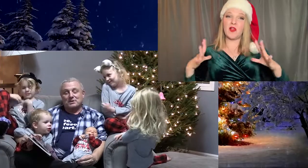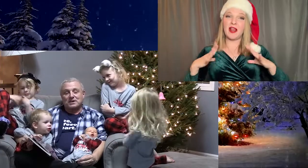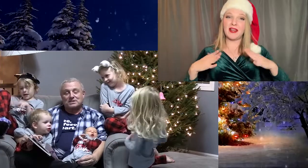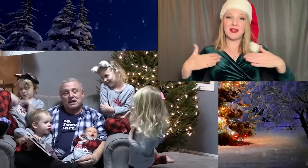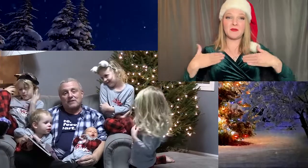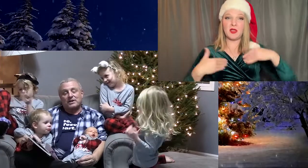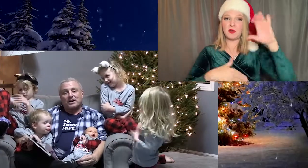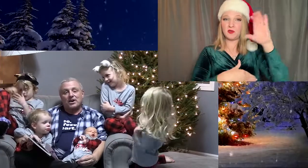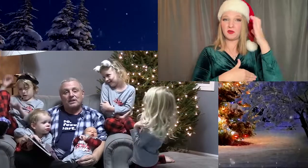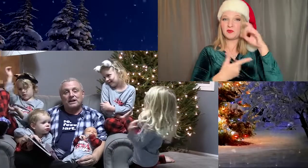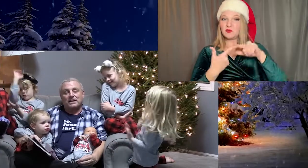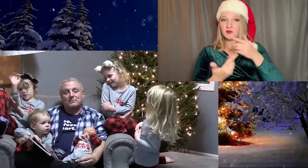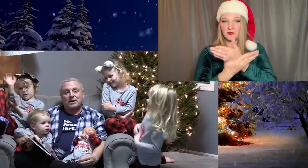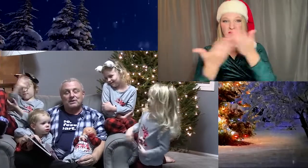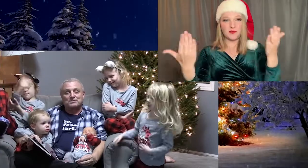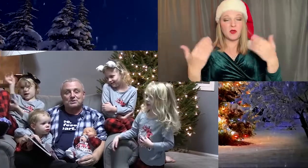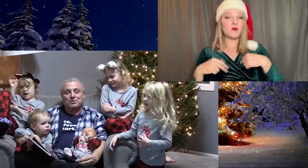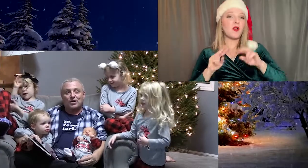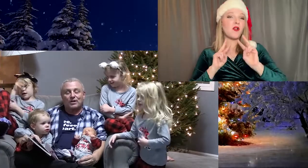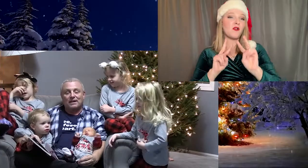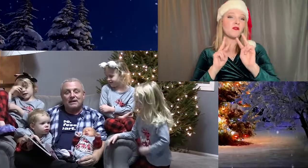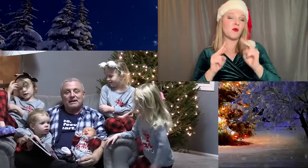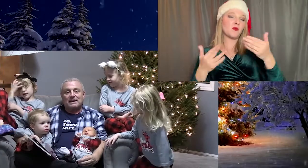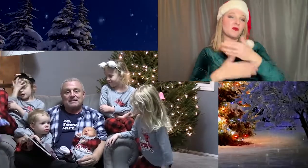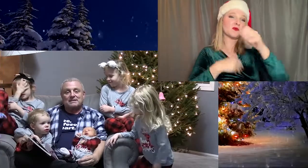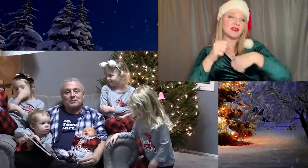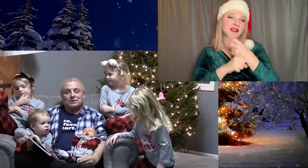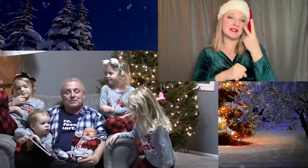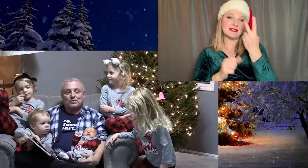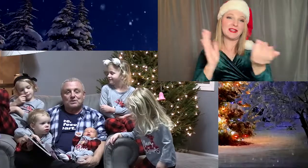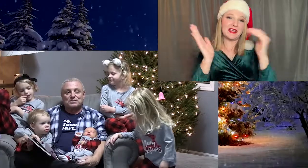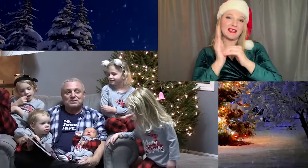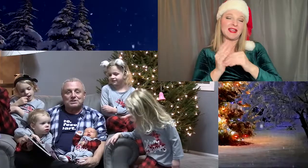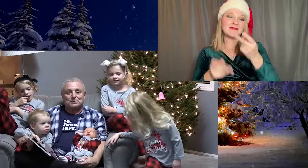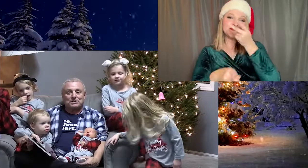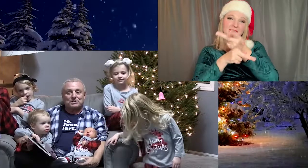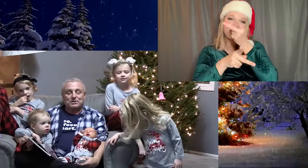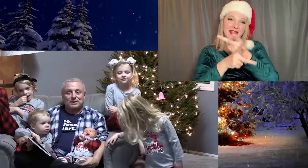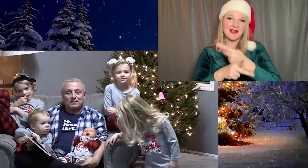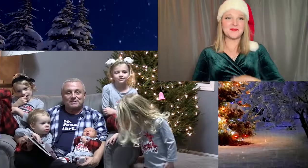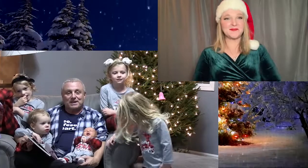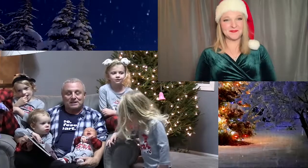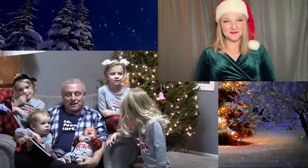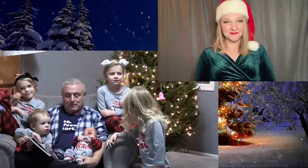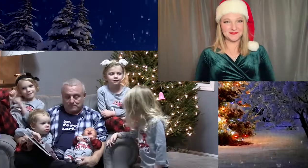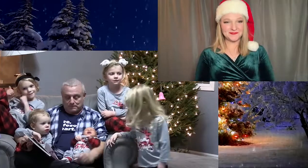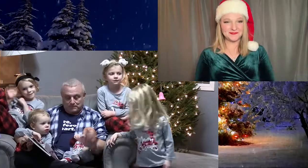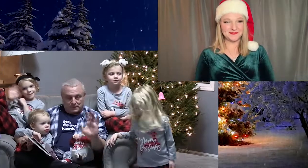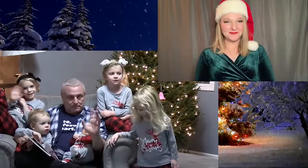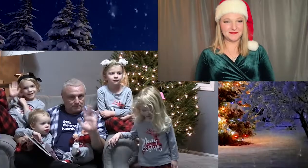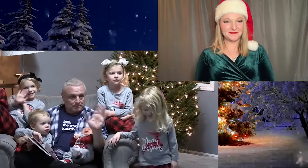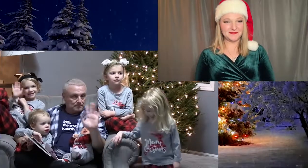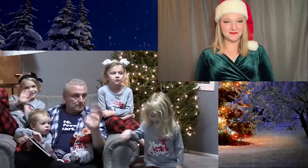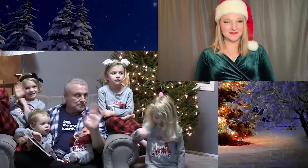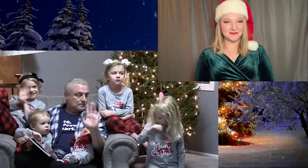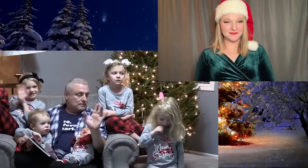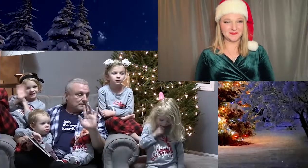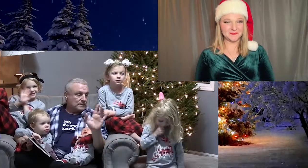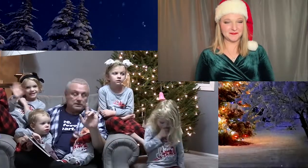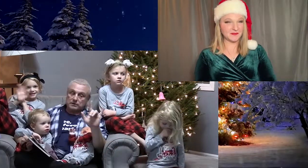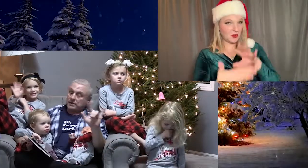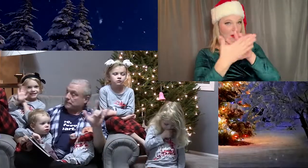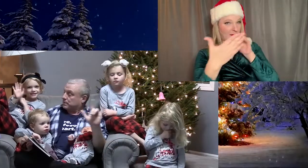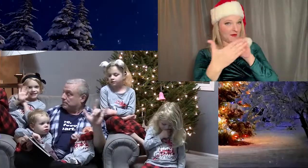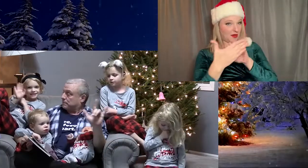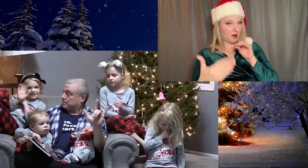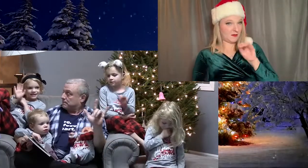Thank you very much. Have a great holiday and Merry Christmas to all. And we look forward to seeing you in the new year. And take care.